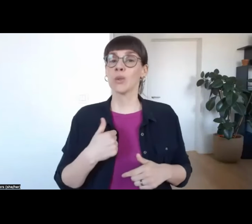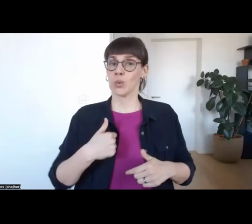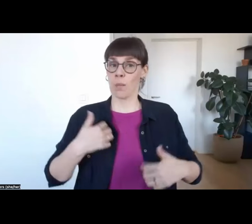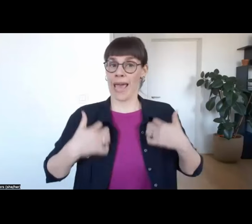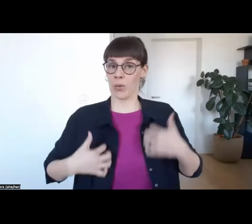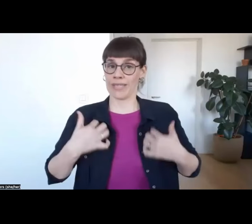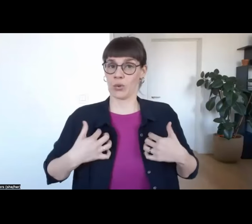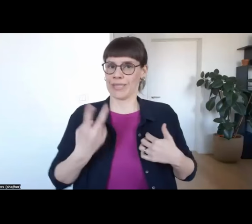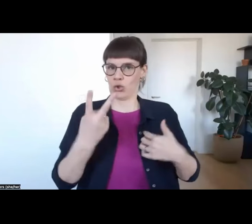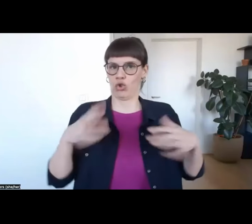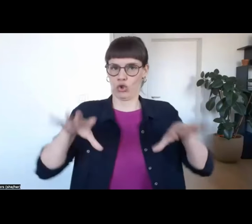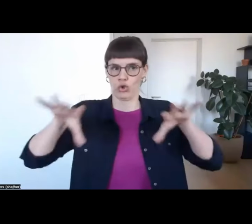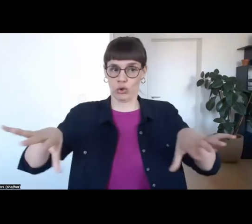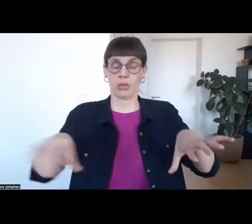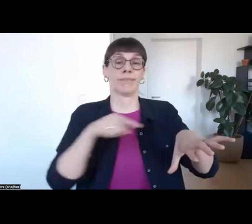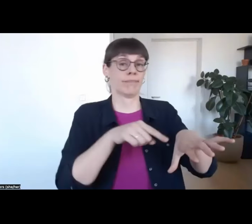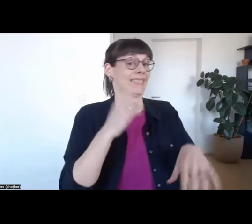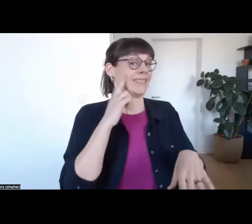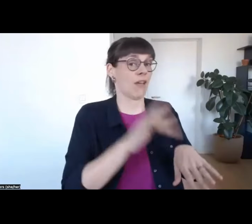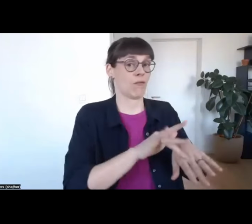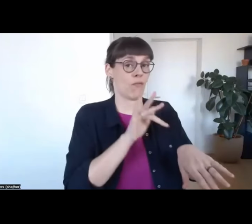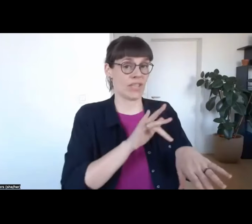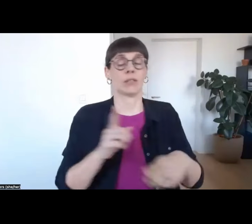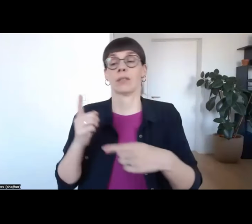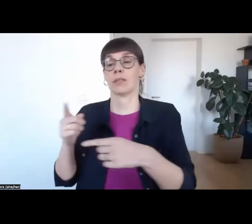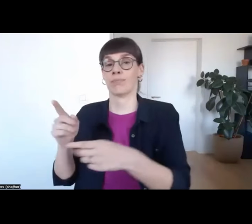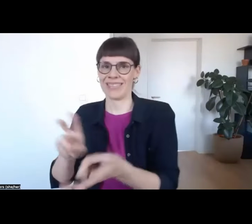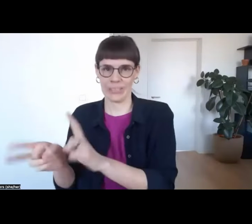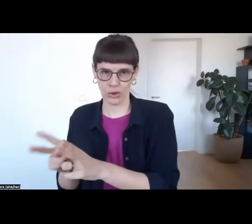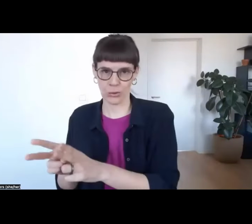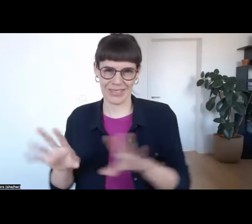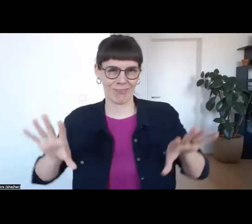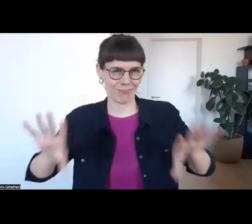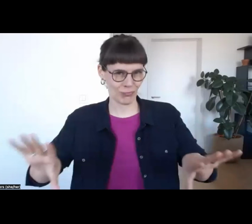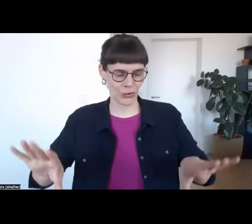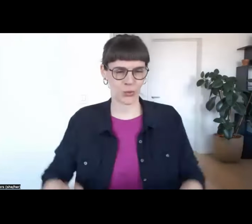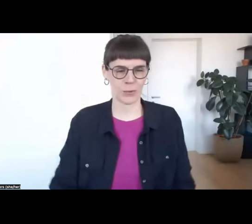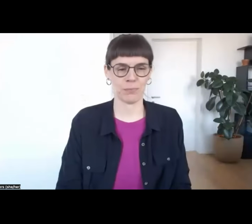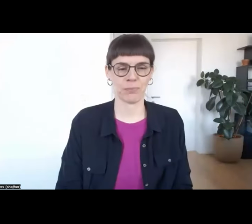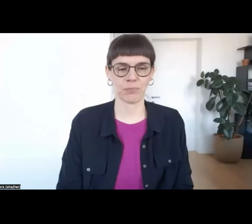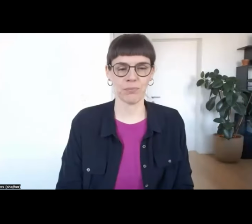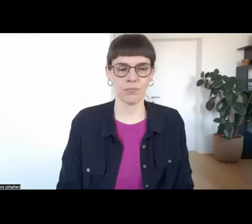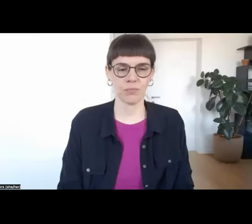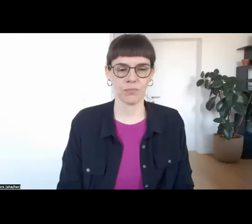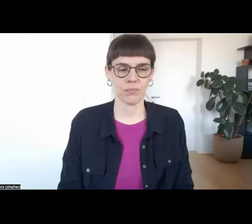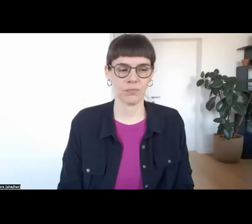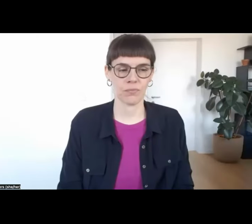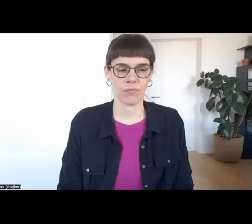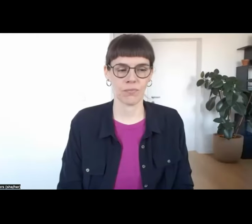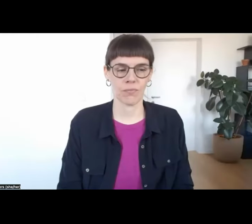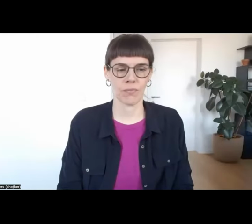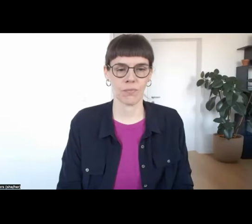impact of the gender of the interpreters in those settings? So I'm going to look thinking about deaf professionals and interpreters.